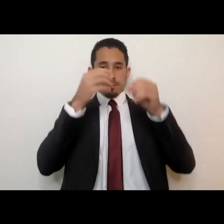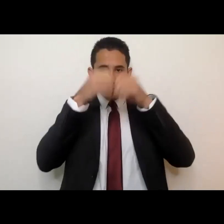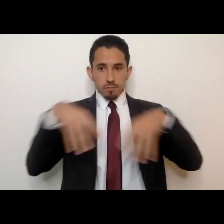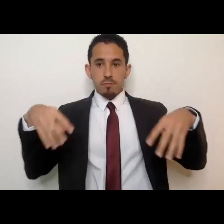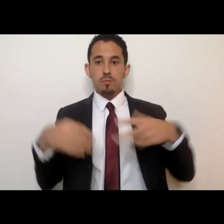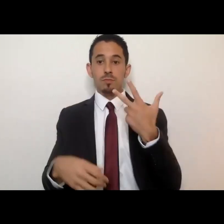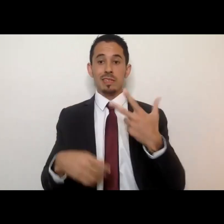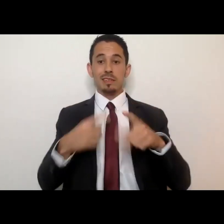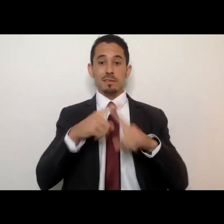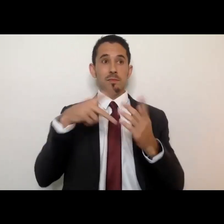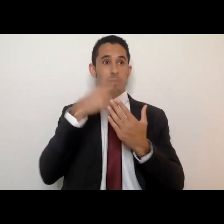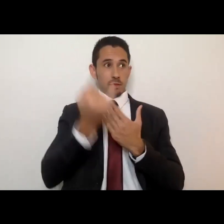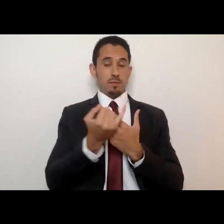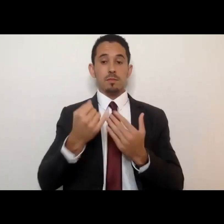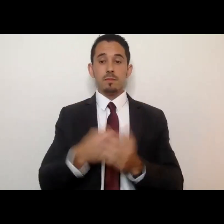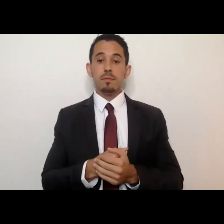them.